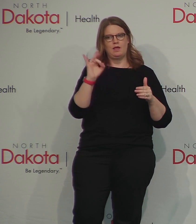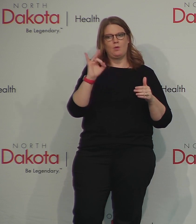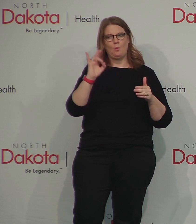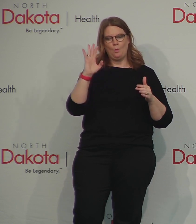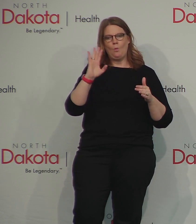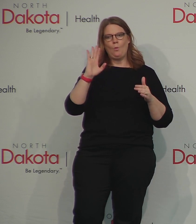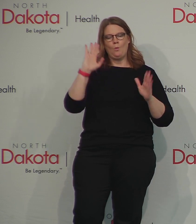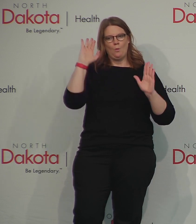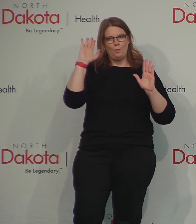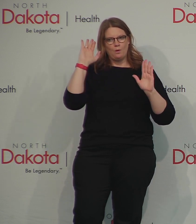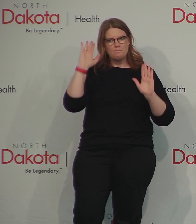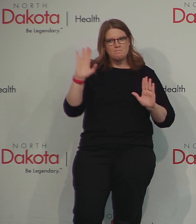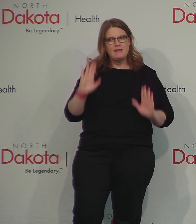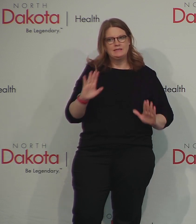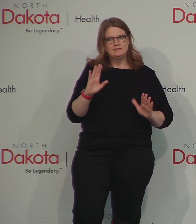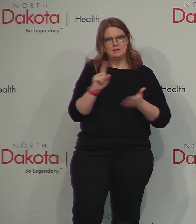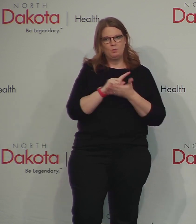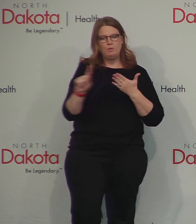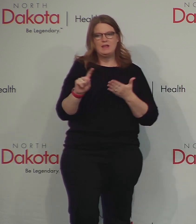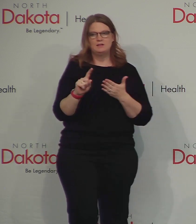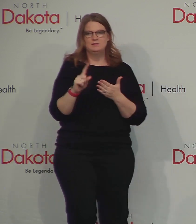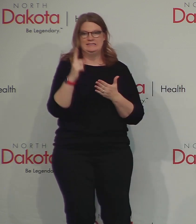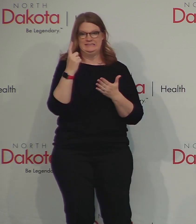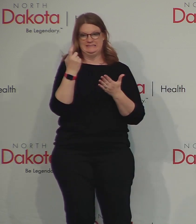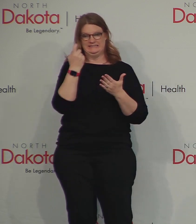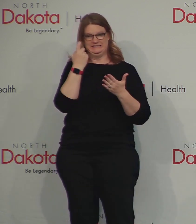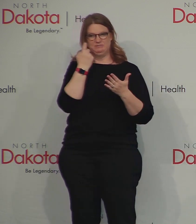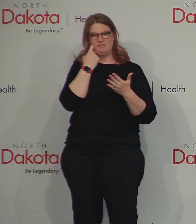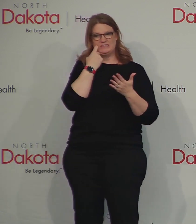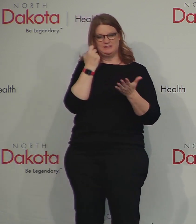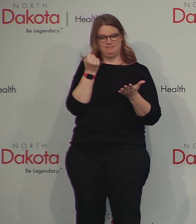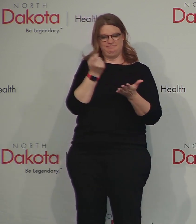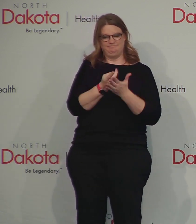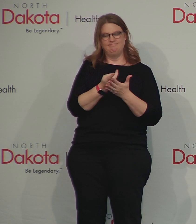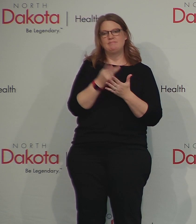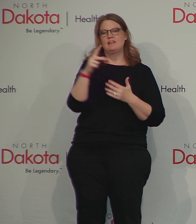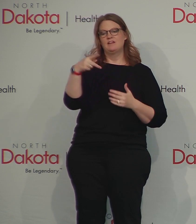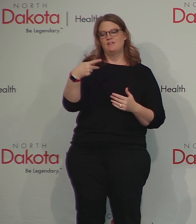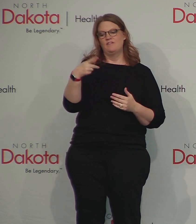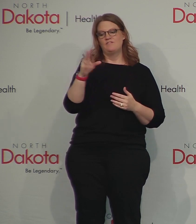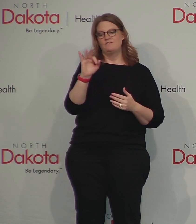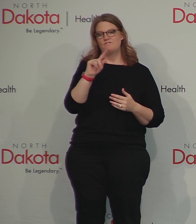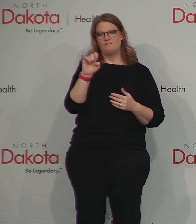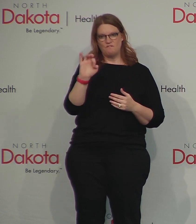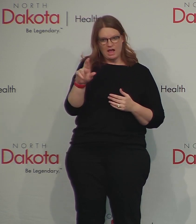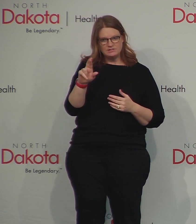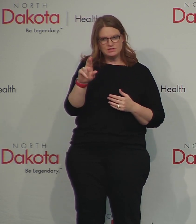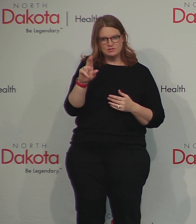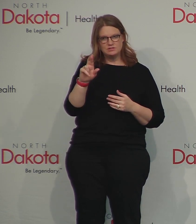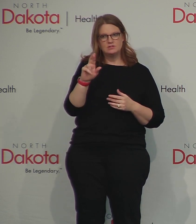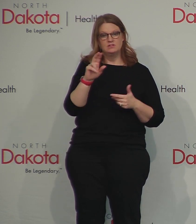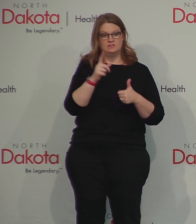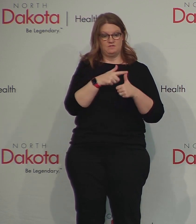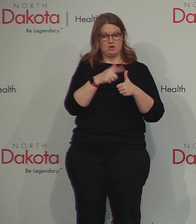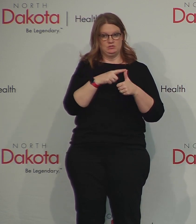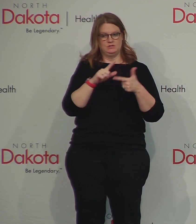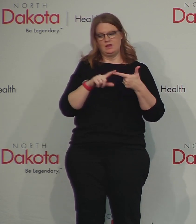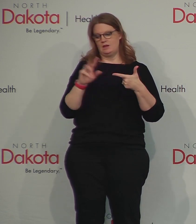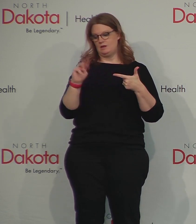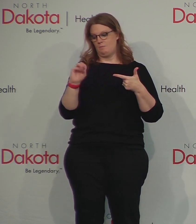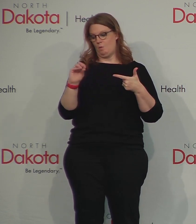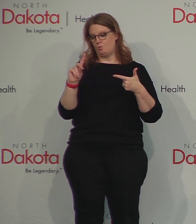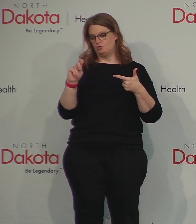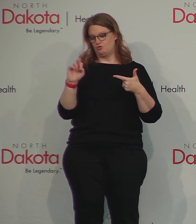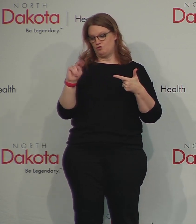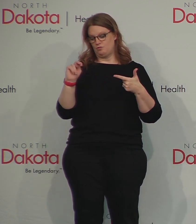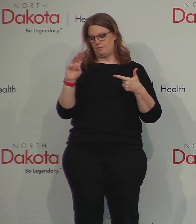week where the newly arrived COVID-19 vaccine from Pfizer being the first, and Moderna on its